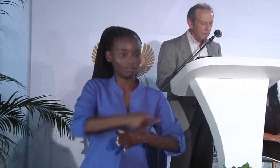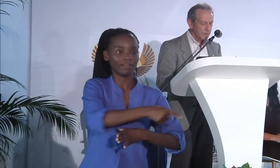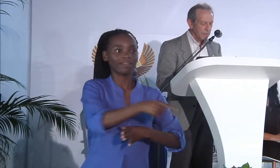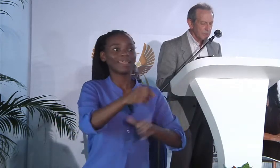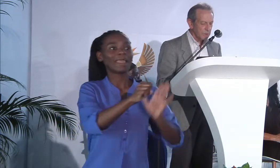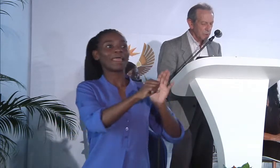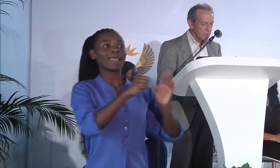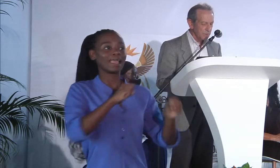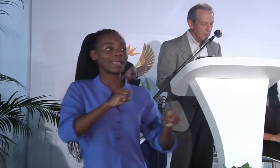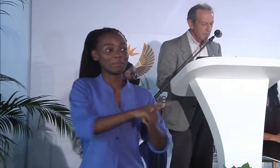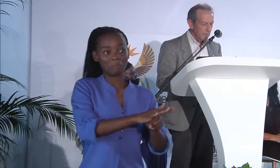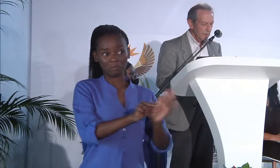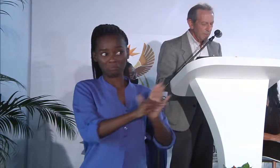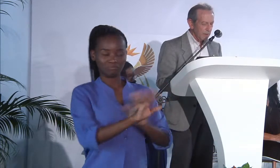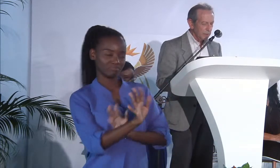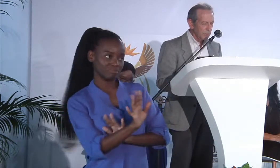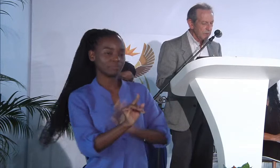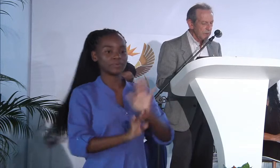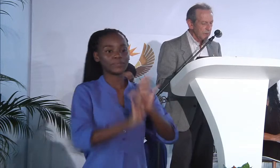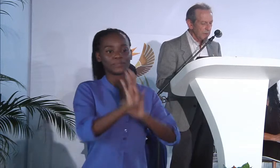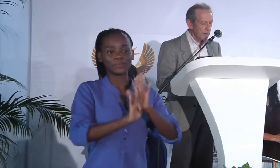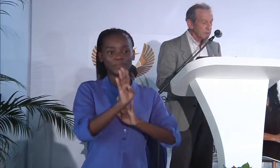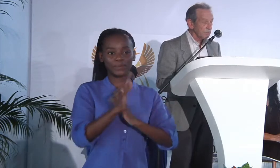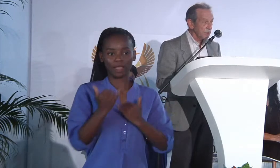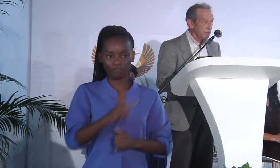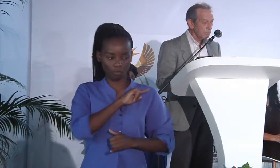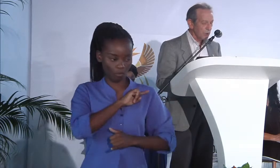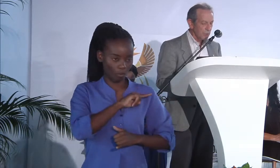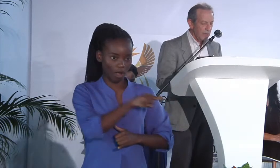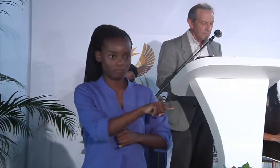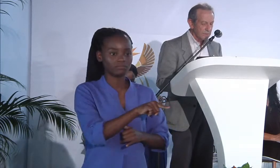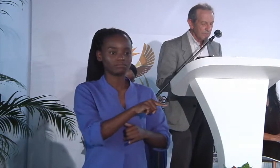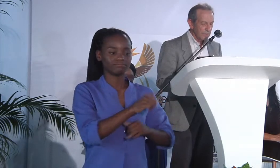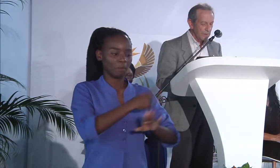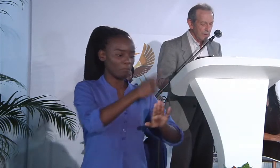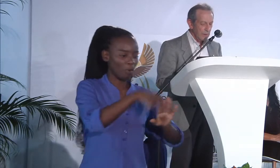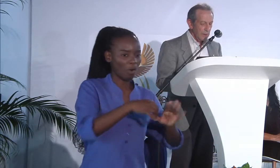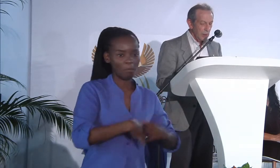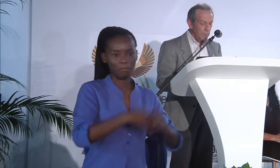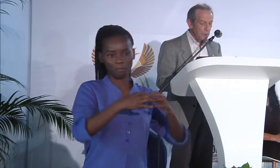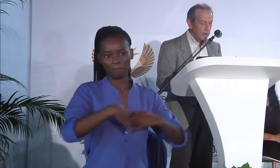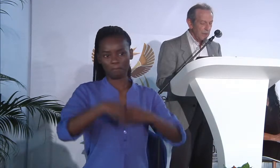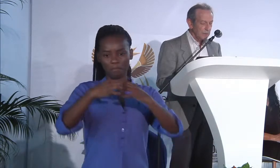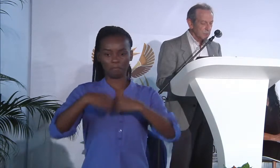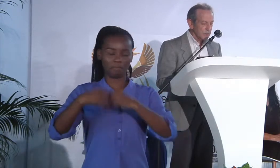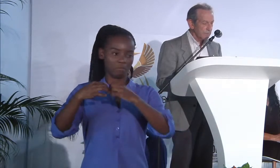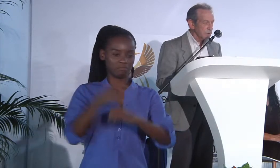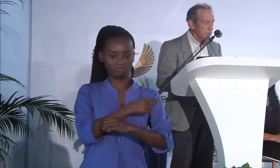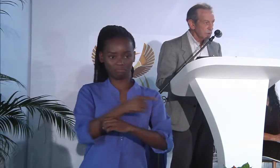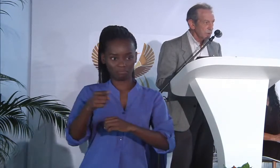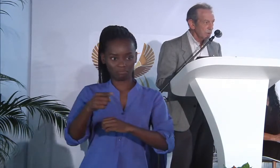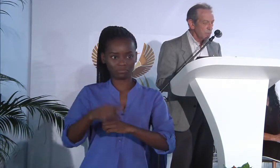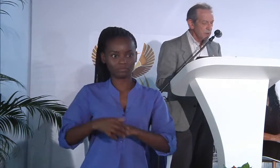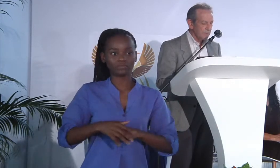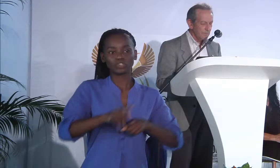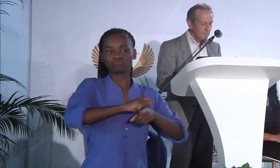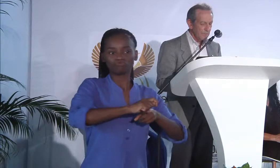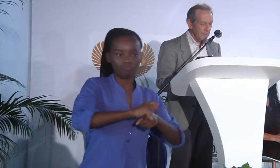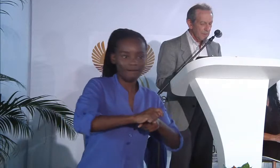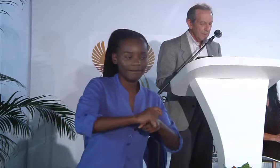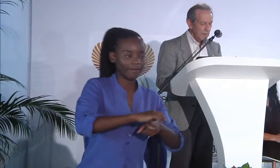harmful substance use by including needle and syringic programs, opioid agonist or substitution